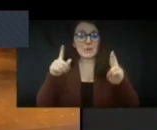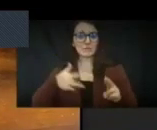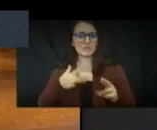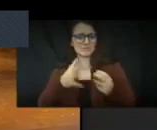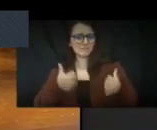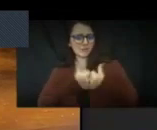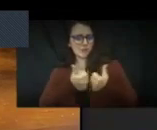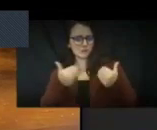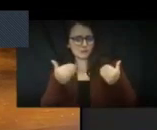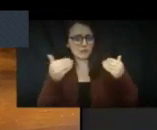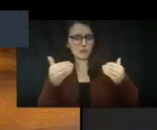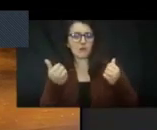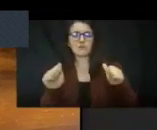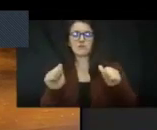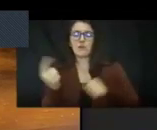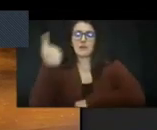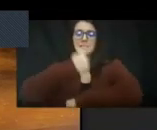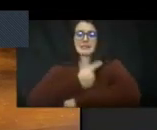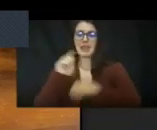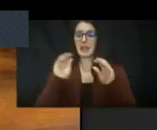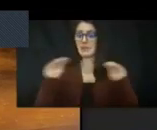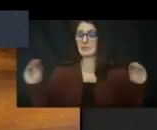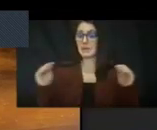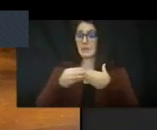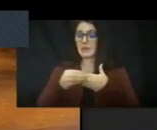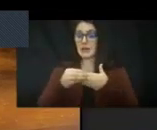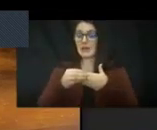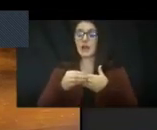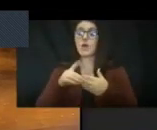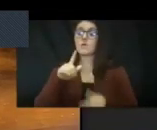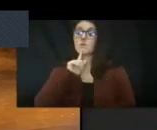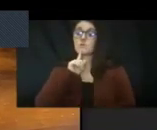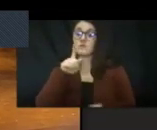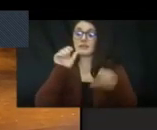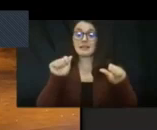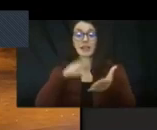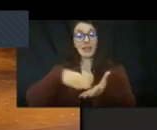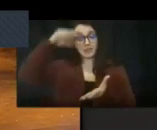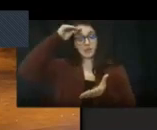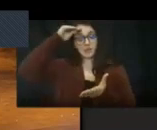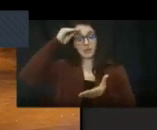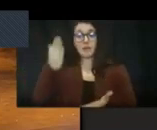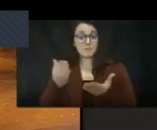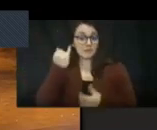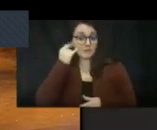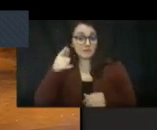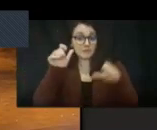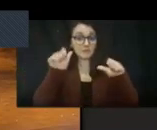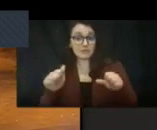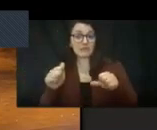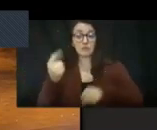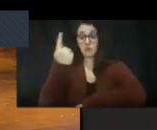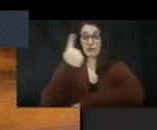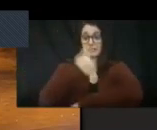a day without using plastic. It can really open up your eyes. Maybe if you get the hang of one day, you could try 2